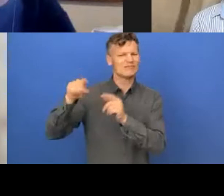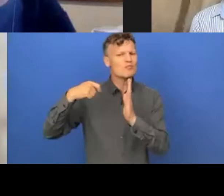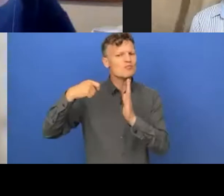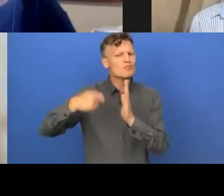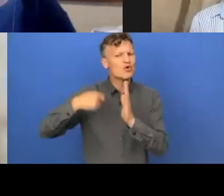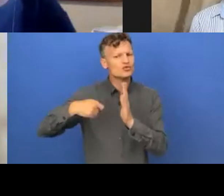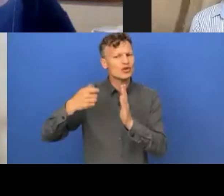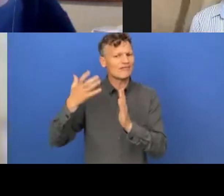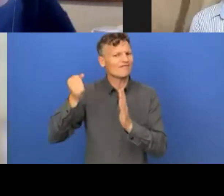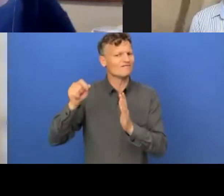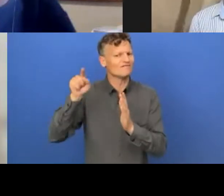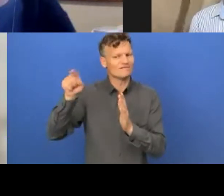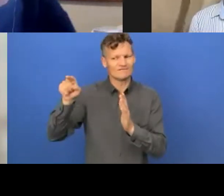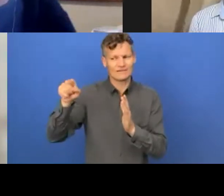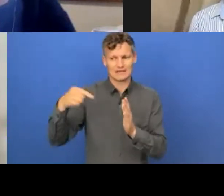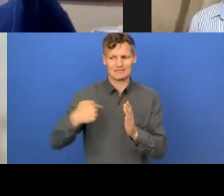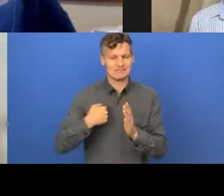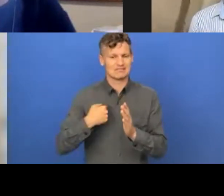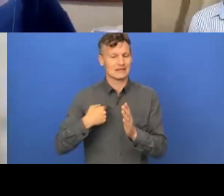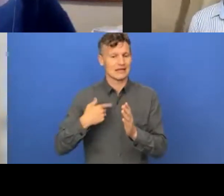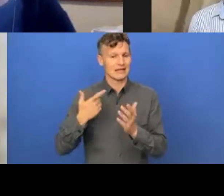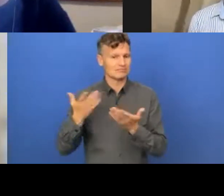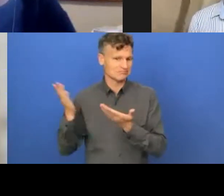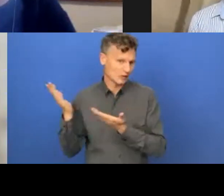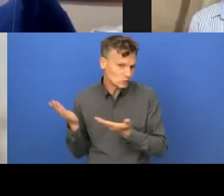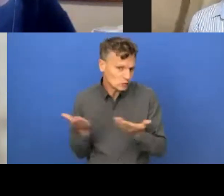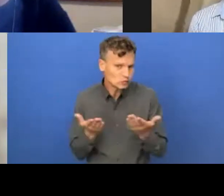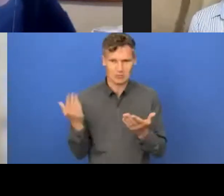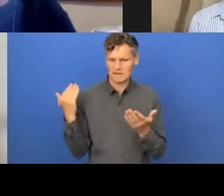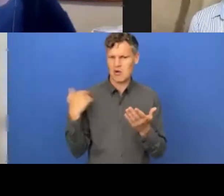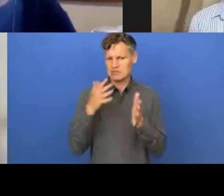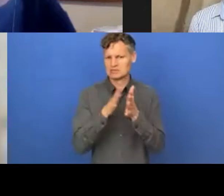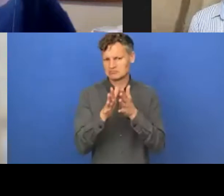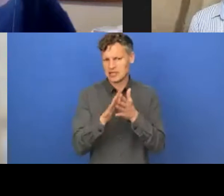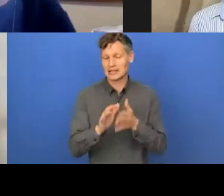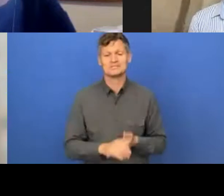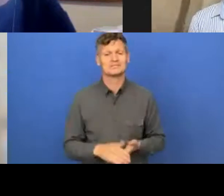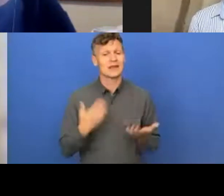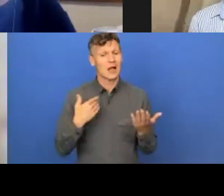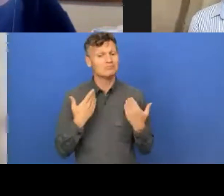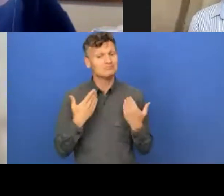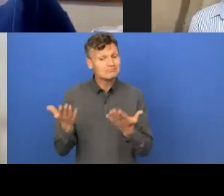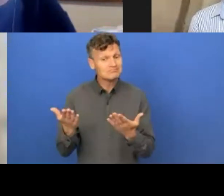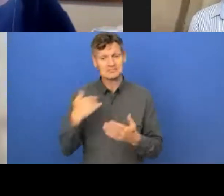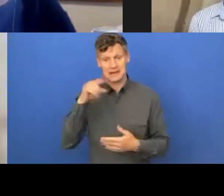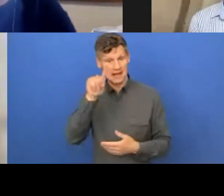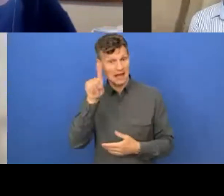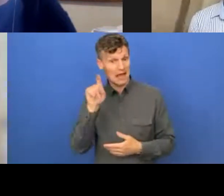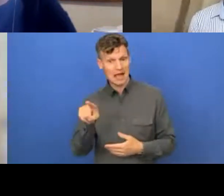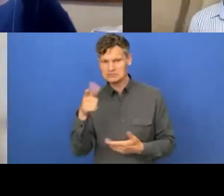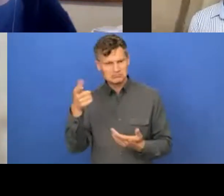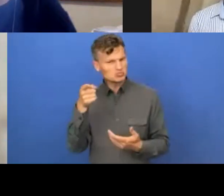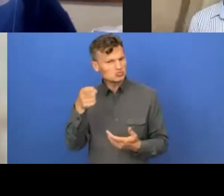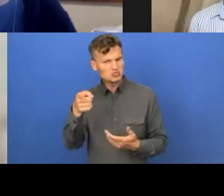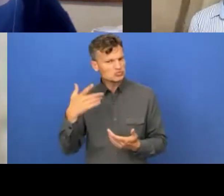I introduced Kiki Namuya. So Kiki, can you tell us a bit more about your experience